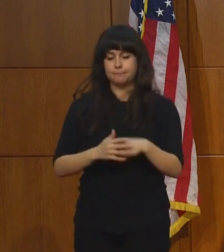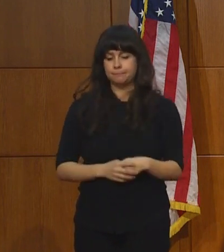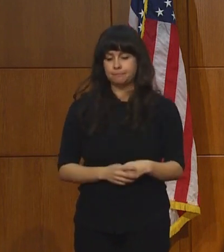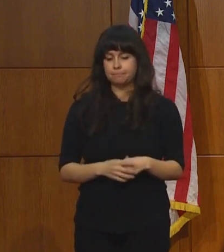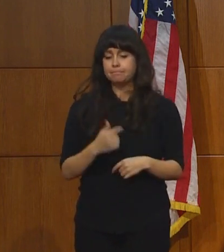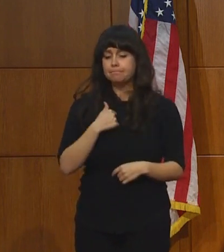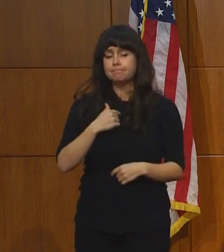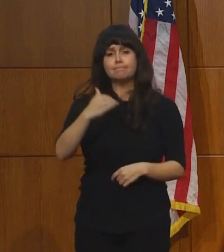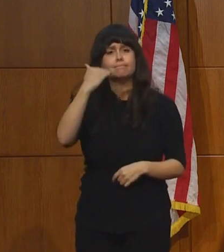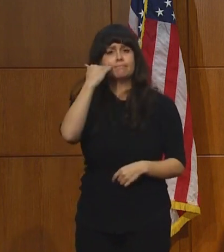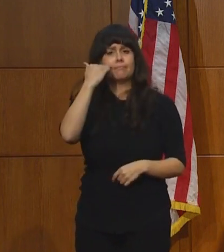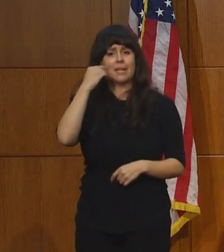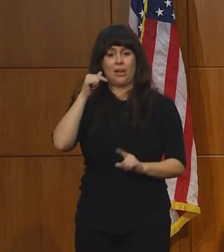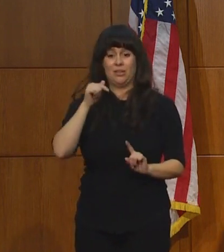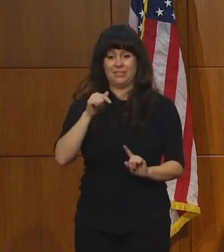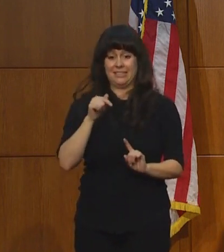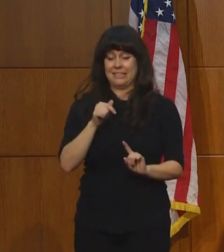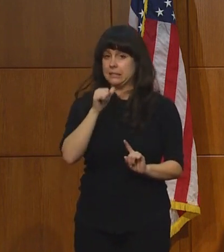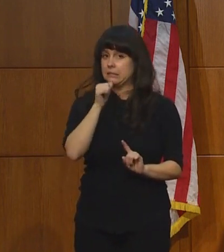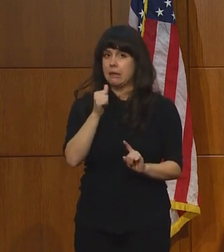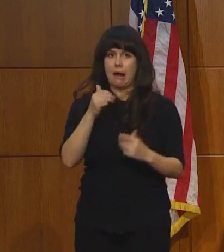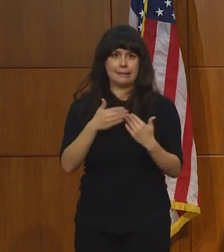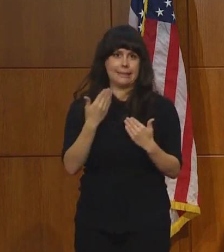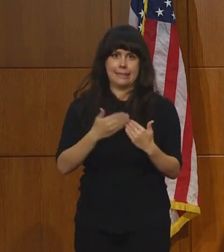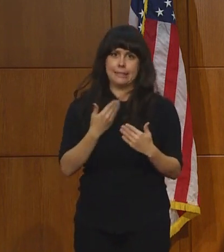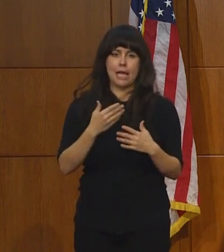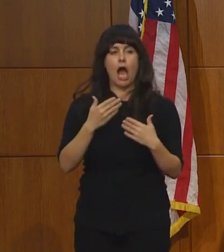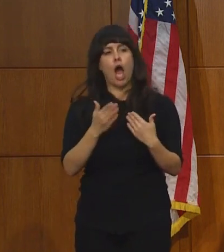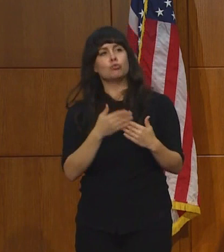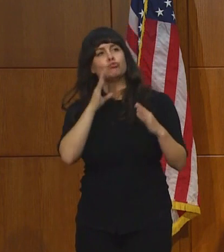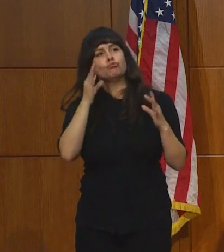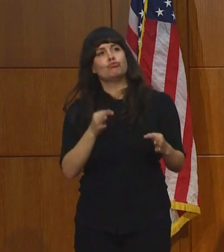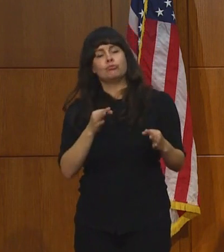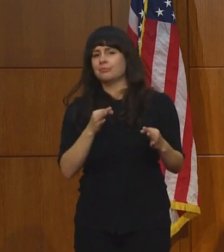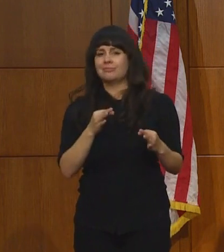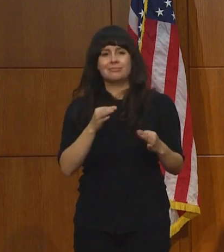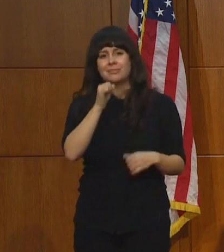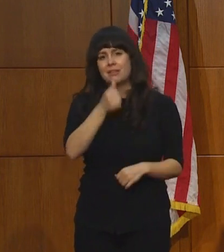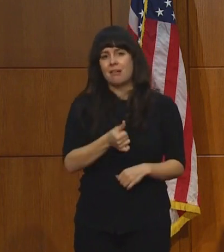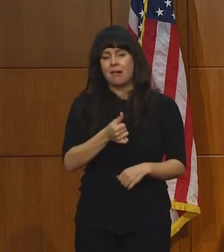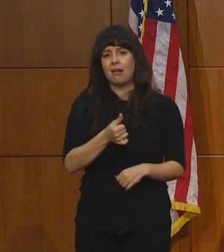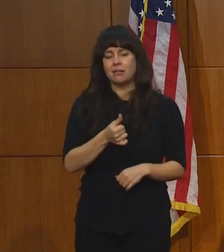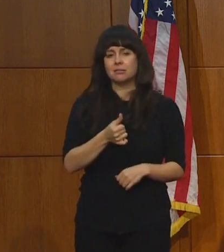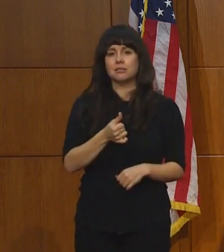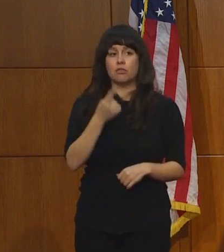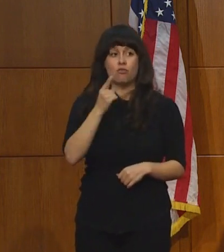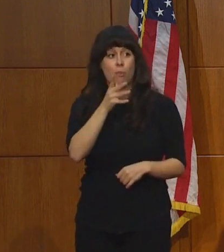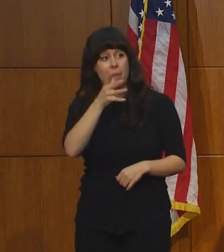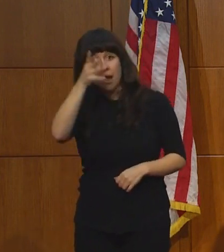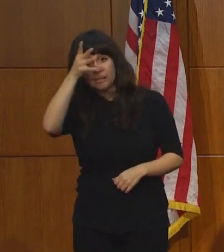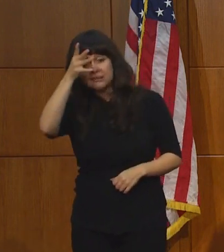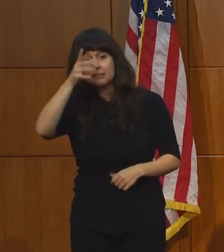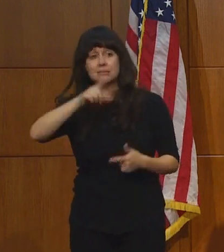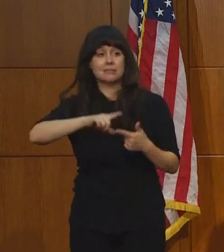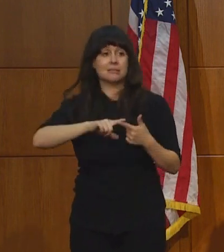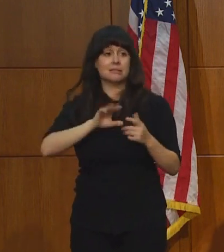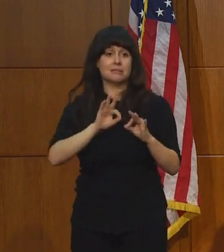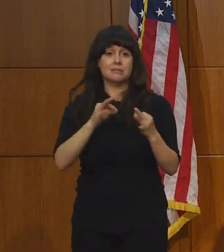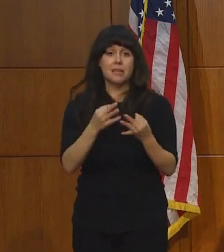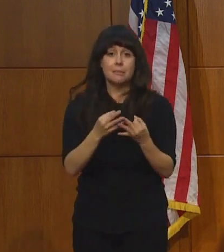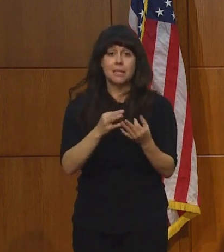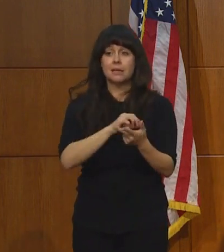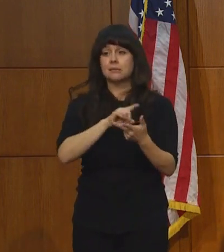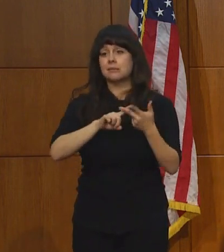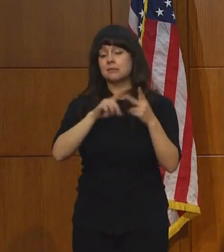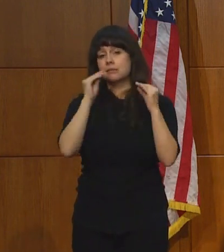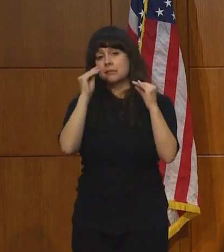I know these are not easy decisions. They're not easy choices for our parents, our families,